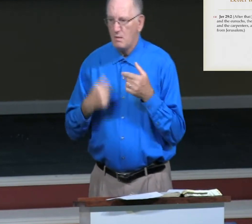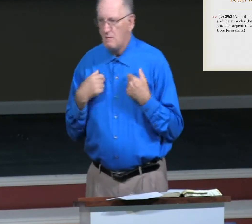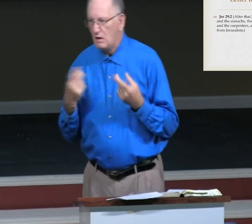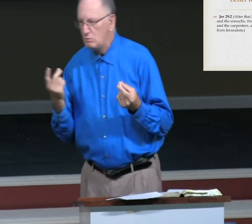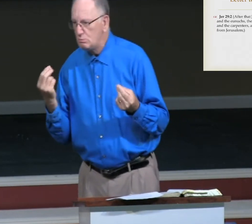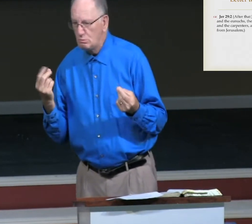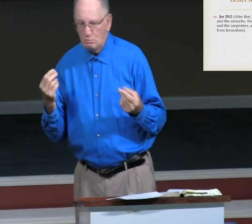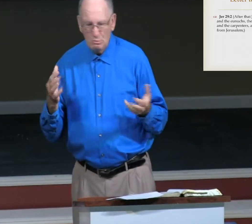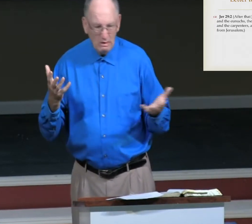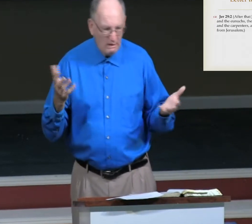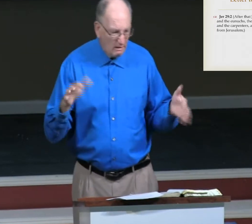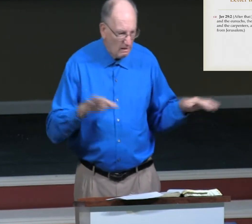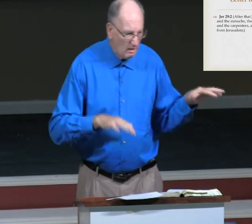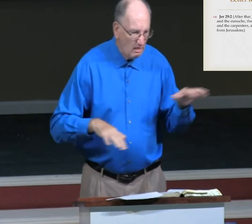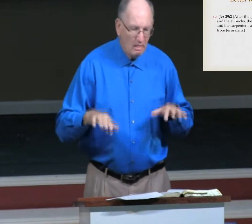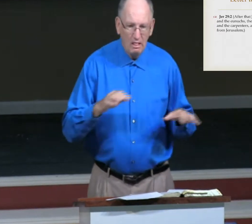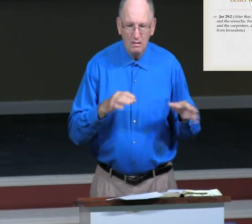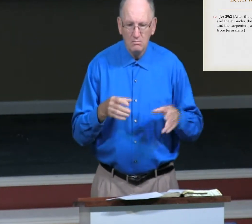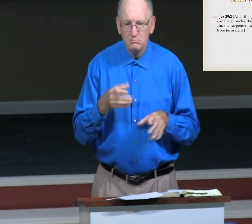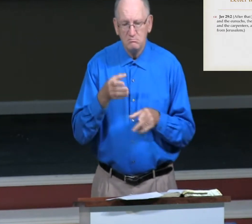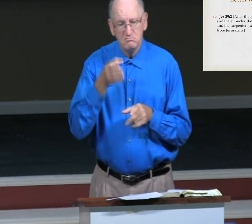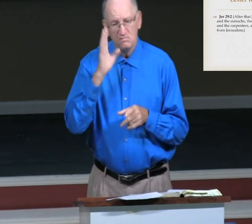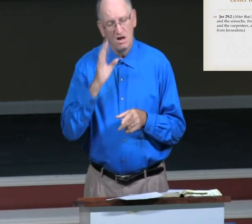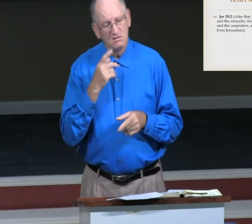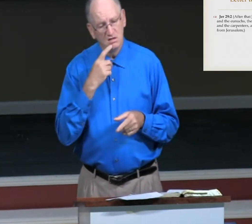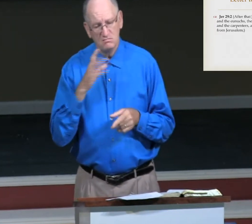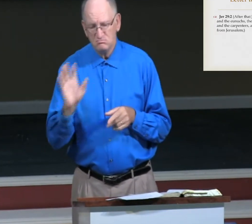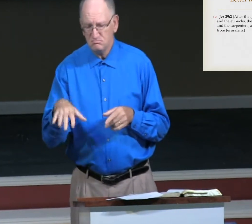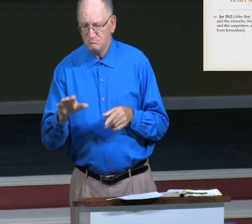it. And people are thinking, well, what do we do?